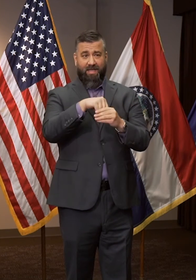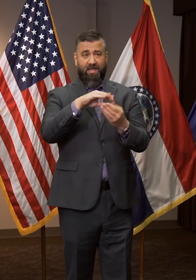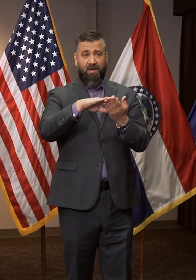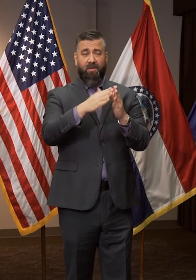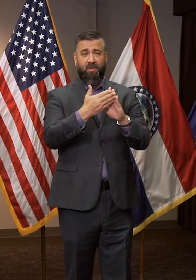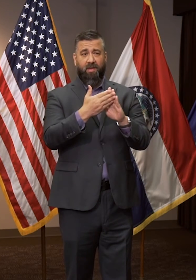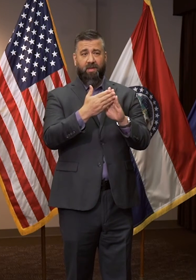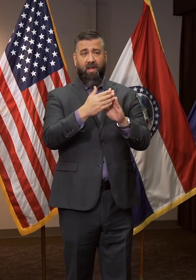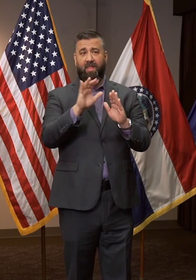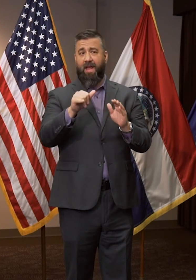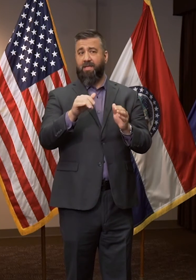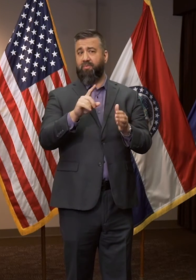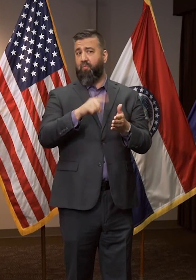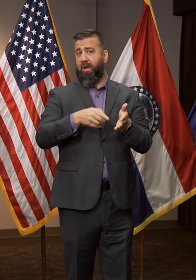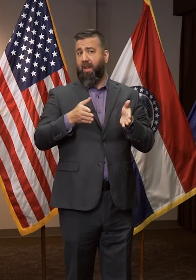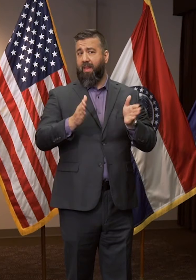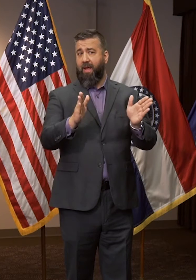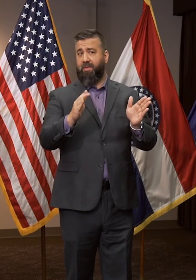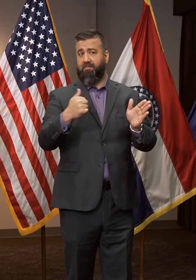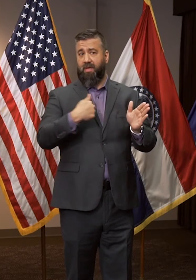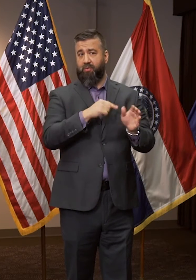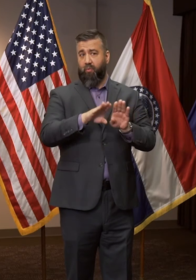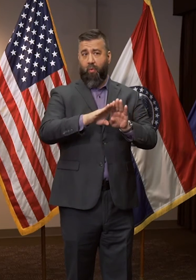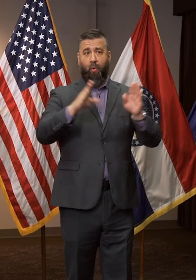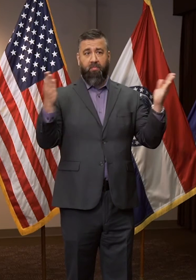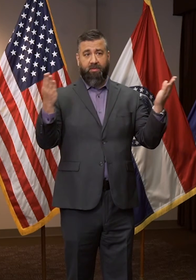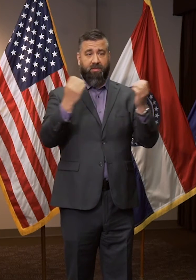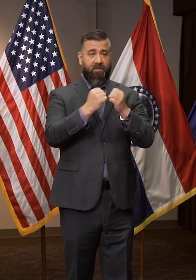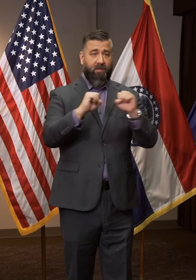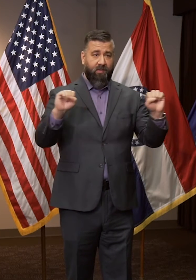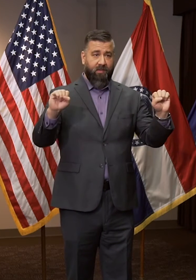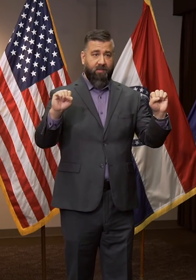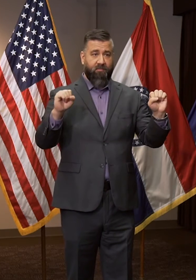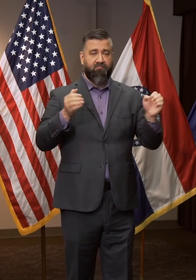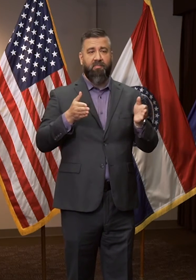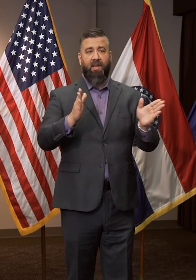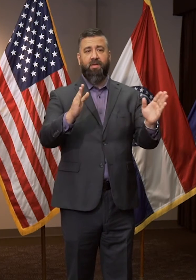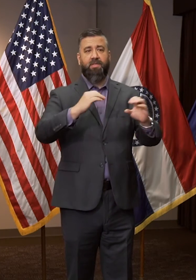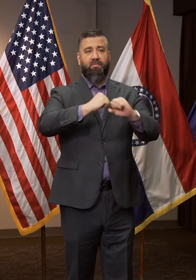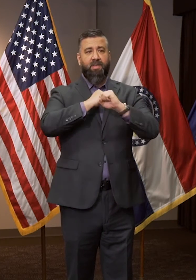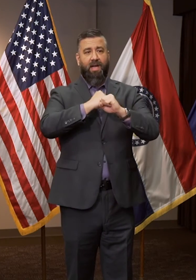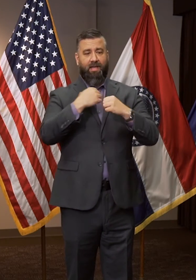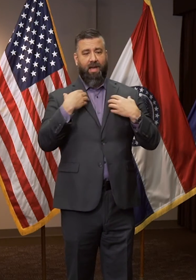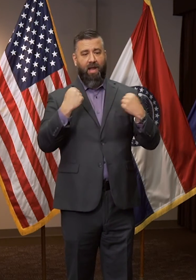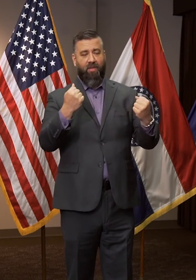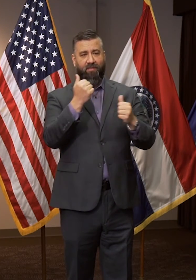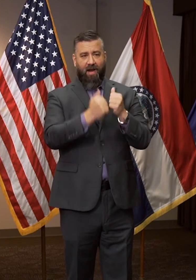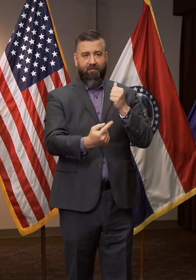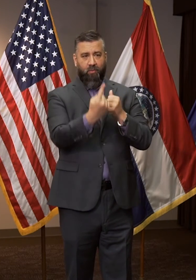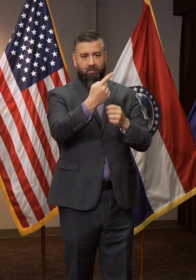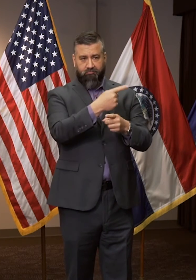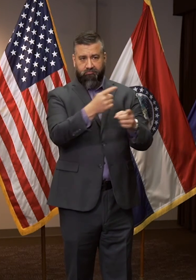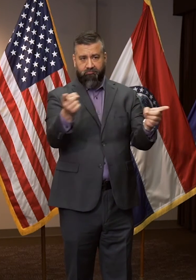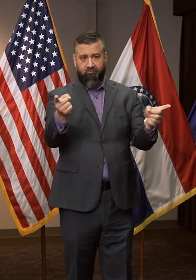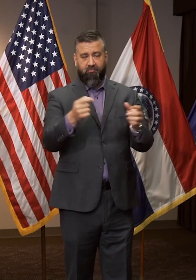what allows us to fully reopen safely and allows us to protect the health and welfare of everyone in our community.